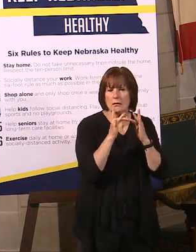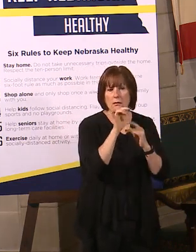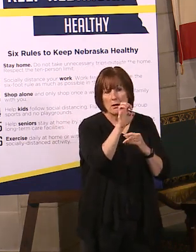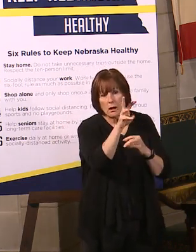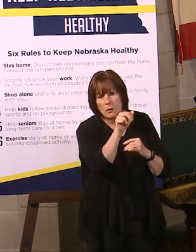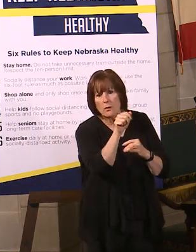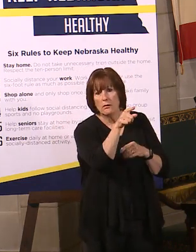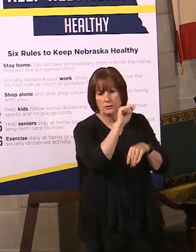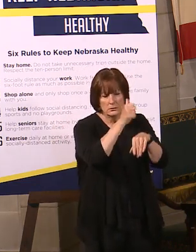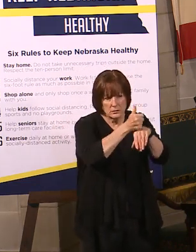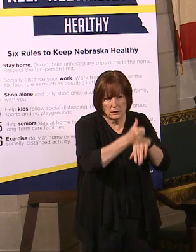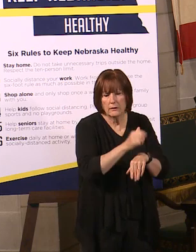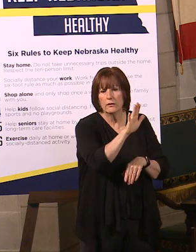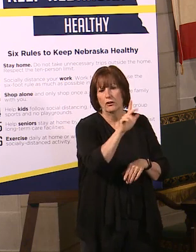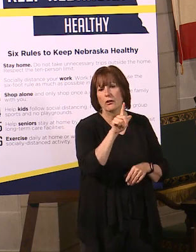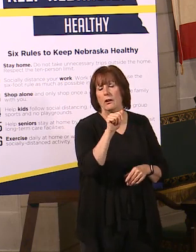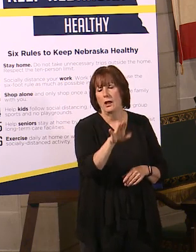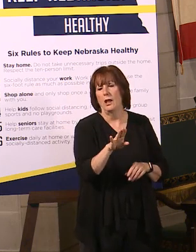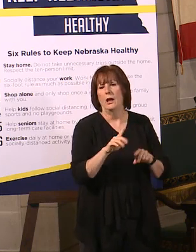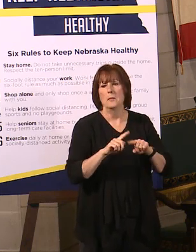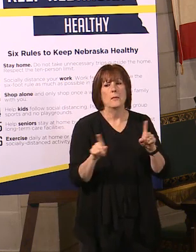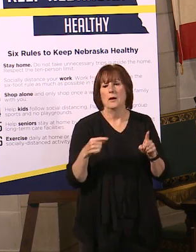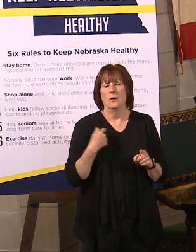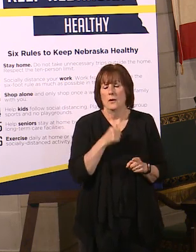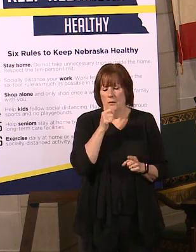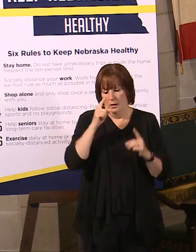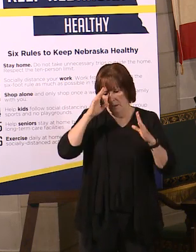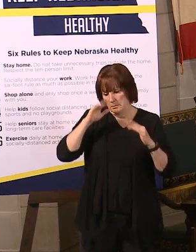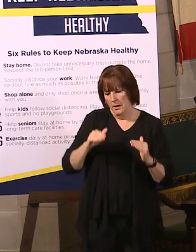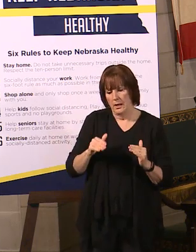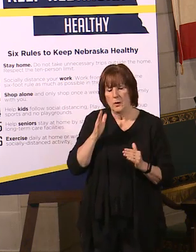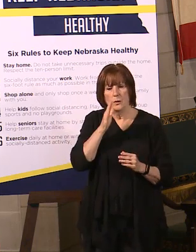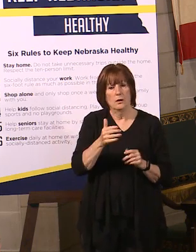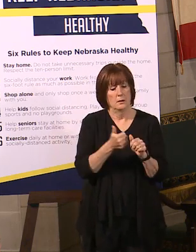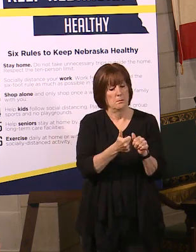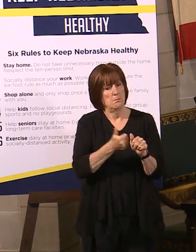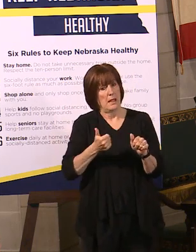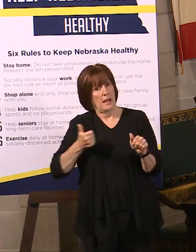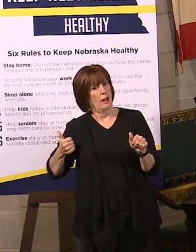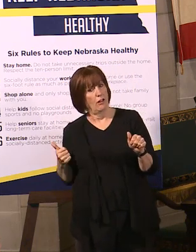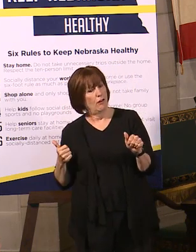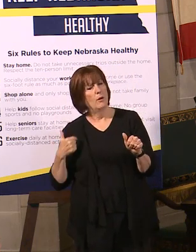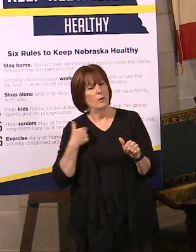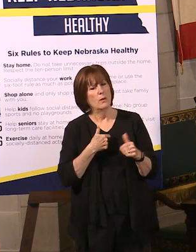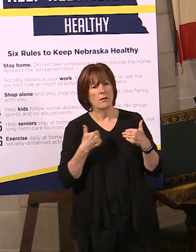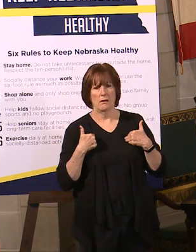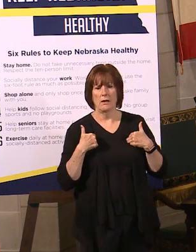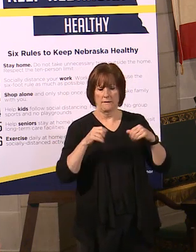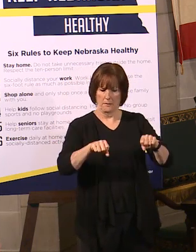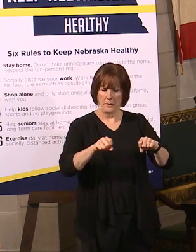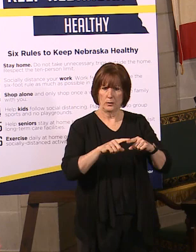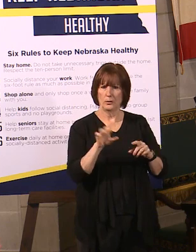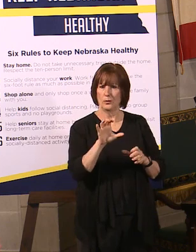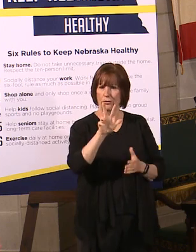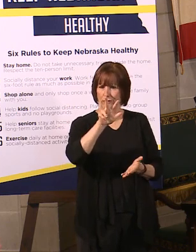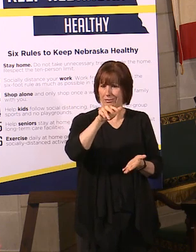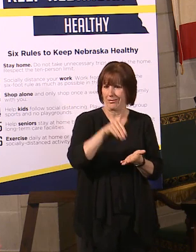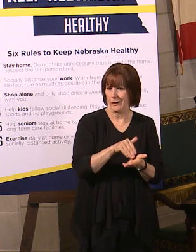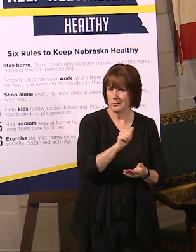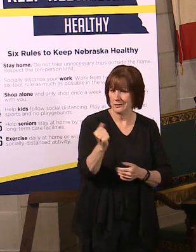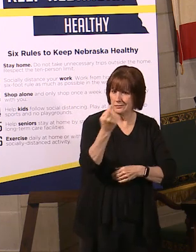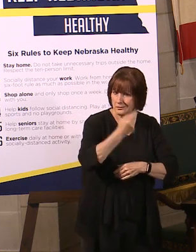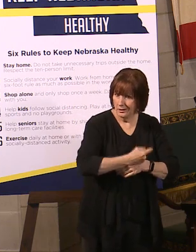as they've been setting up their lab and so forth, but we don't expect that there's going to be any sort of backlog because we've got the capacity to do 3,000 tests a day there.